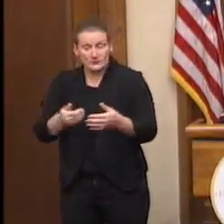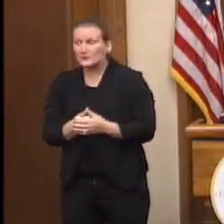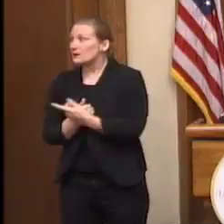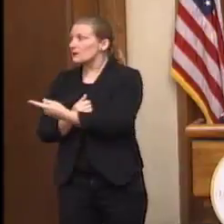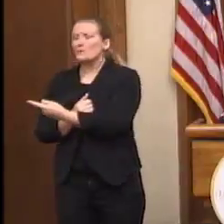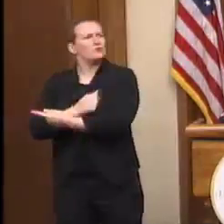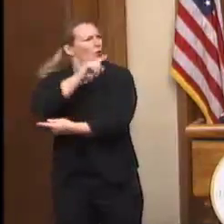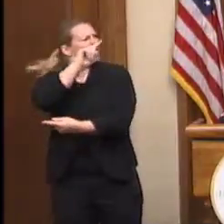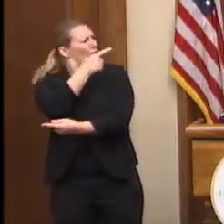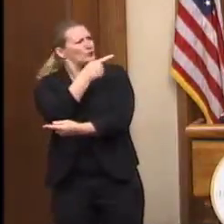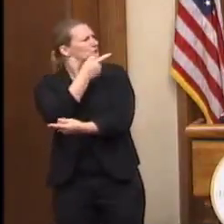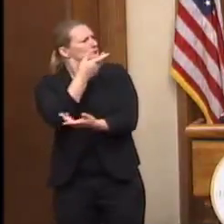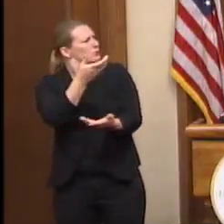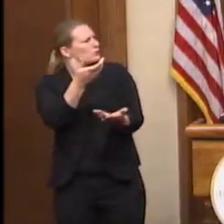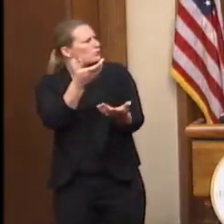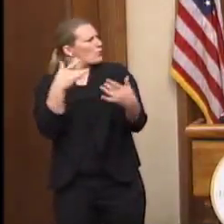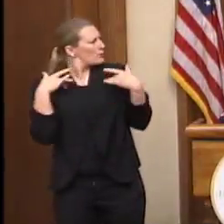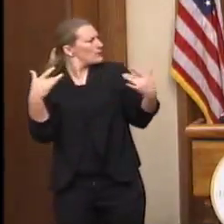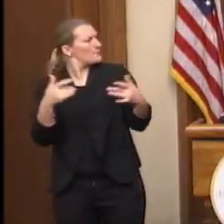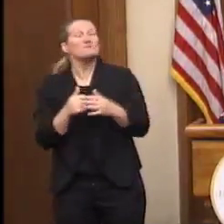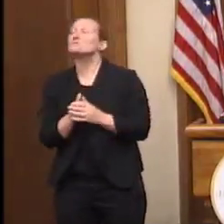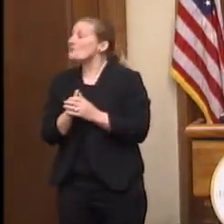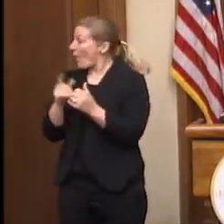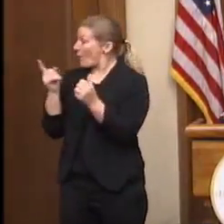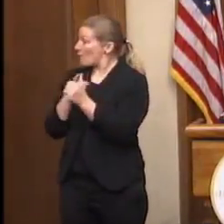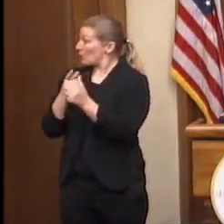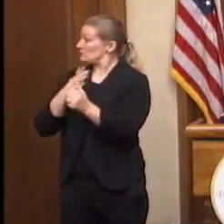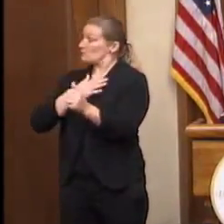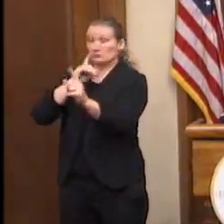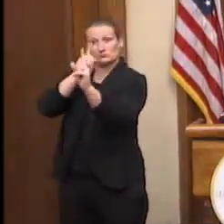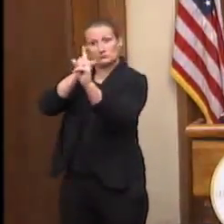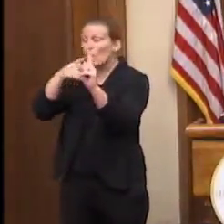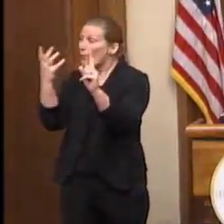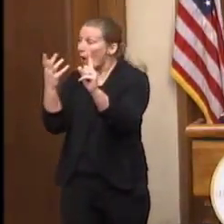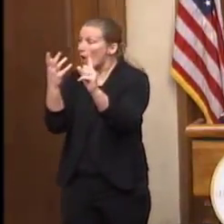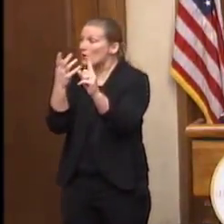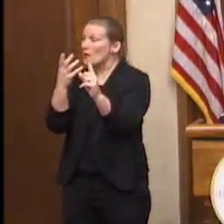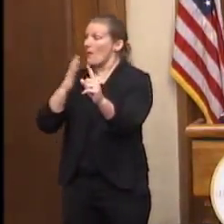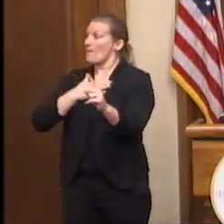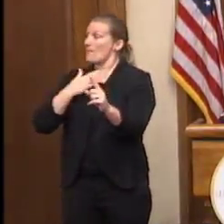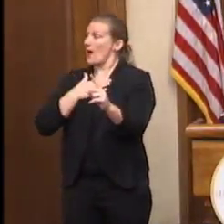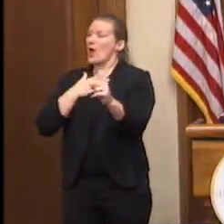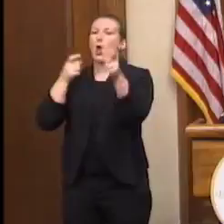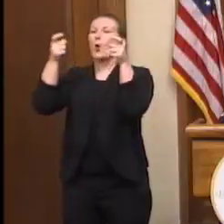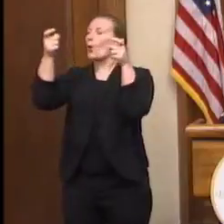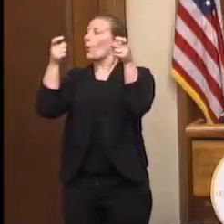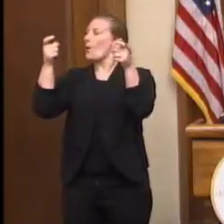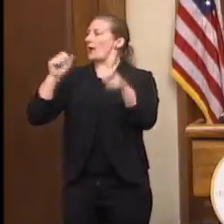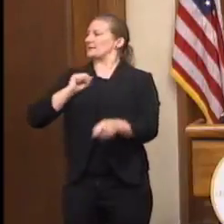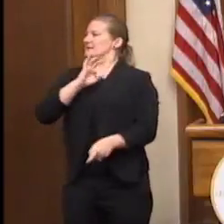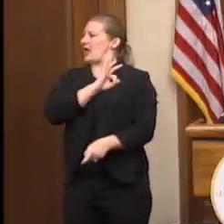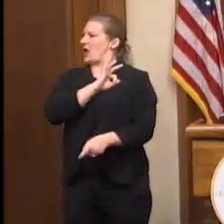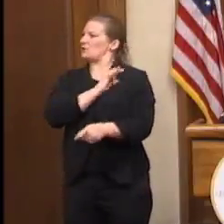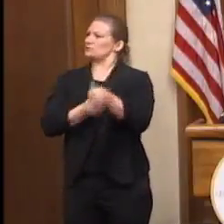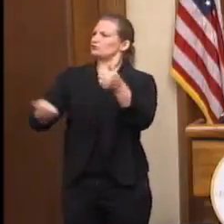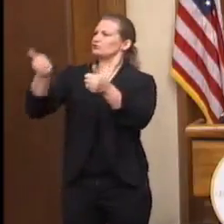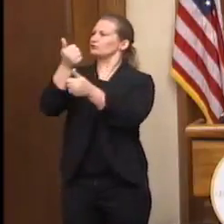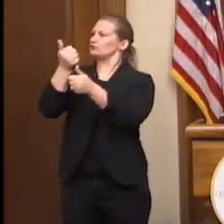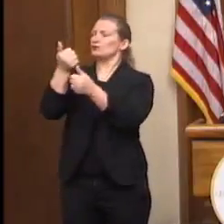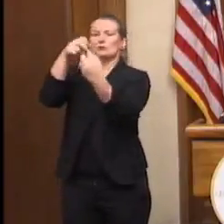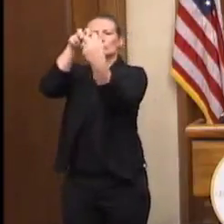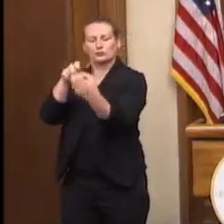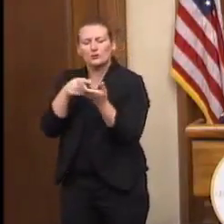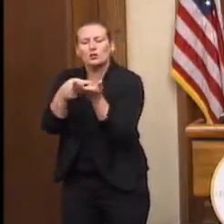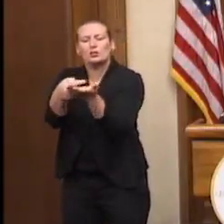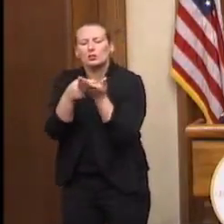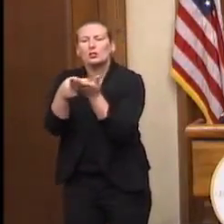What's first for you, Chief? Well, the first thing I'd like to do is sit down with my command staff, and we will work on violent crime. It's always